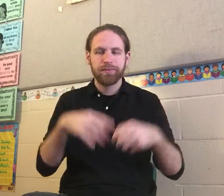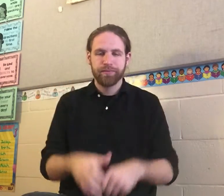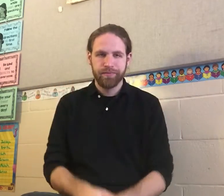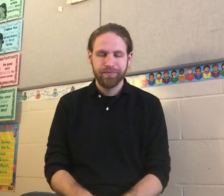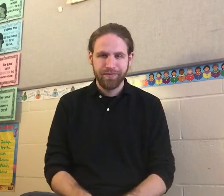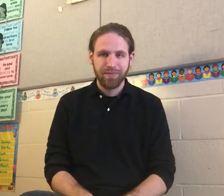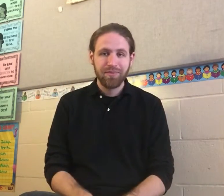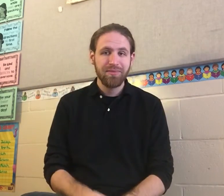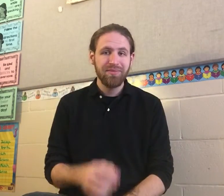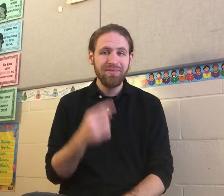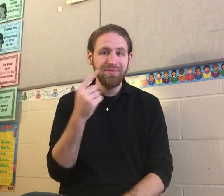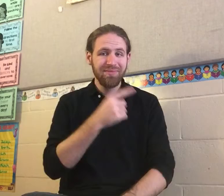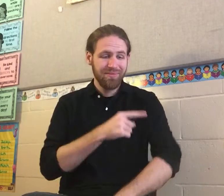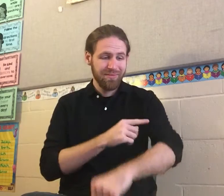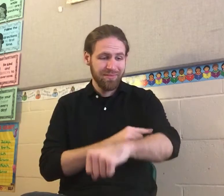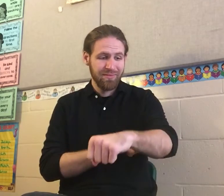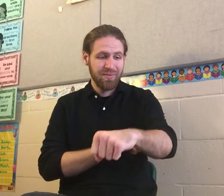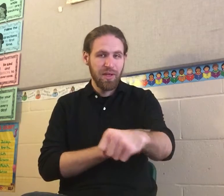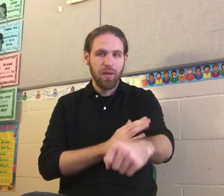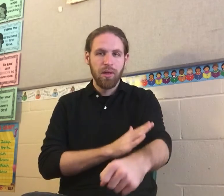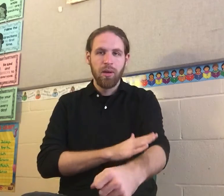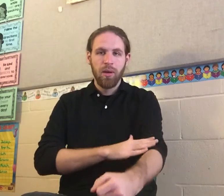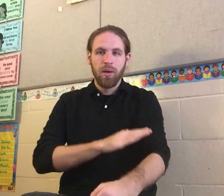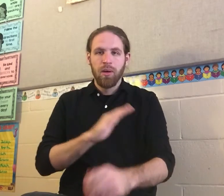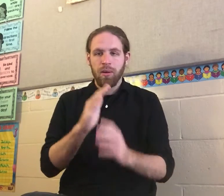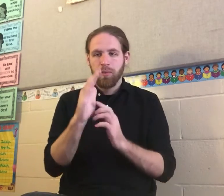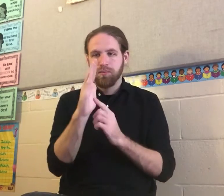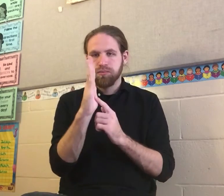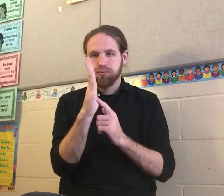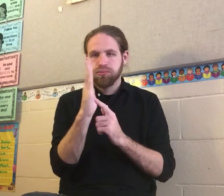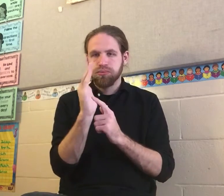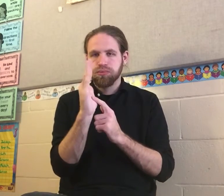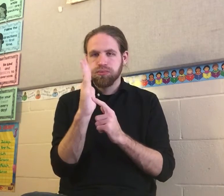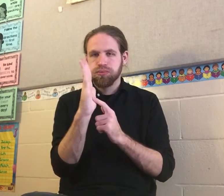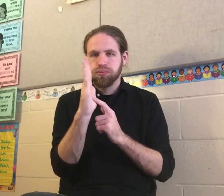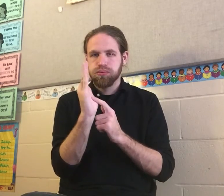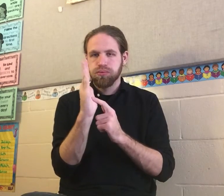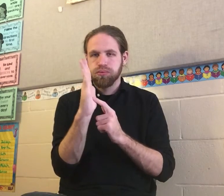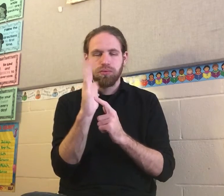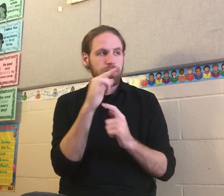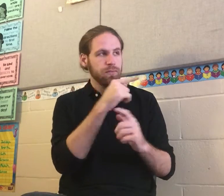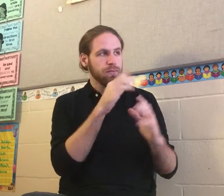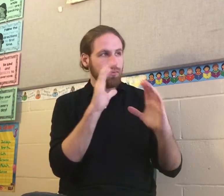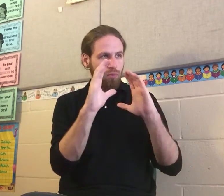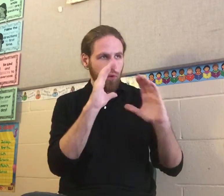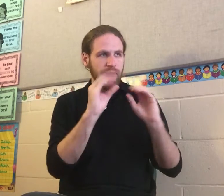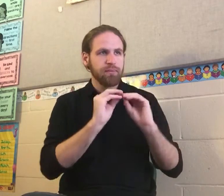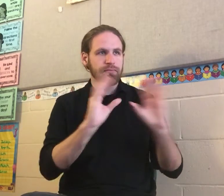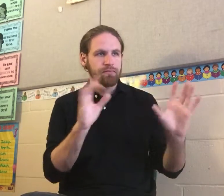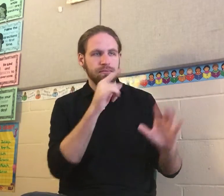The cricket's eardrum bends in and out to catch the sound waves so it can communicate with other crickets.